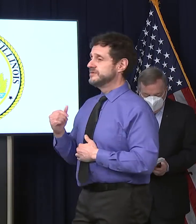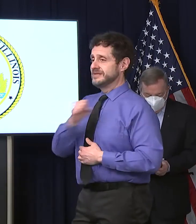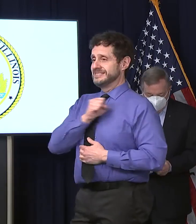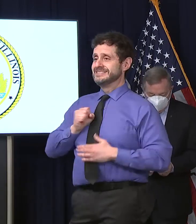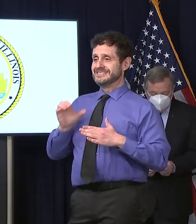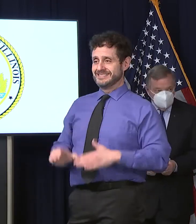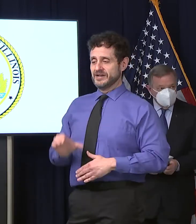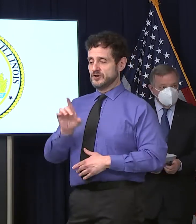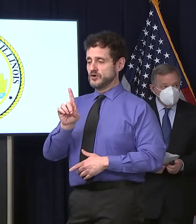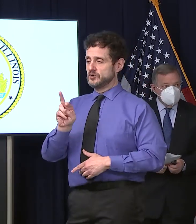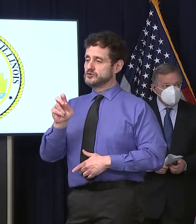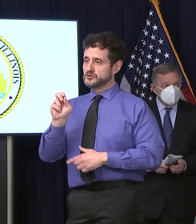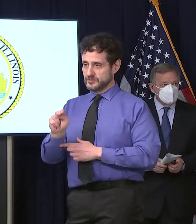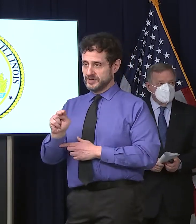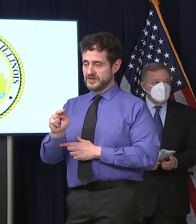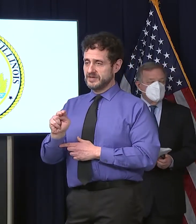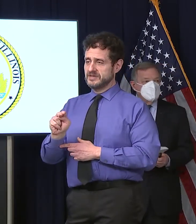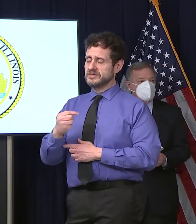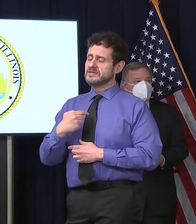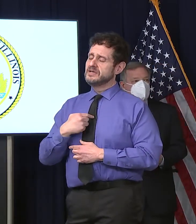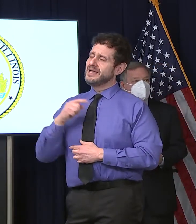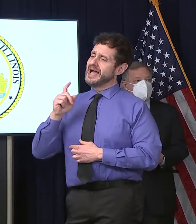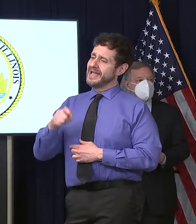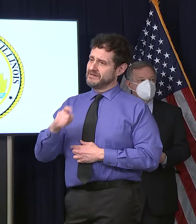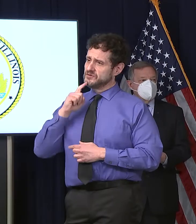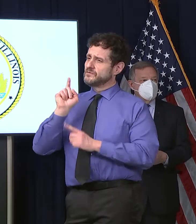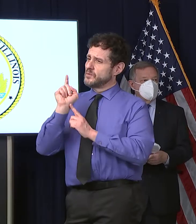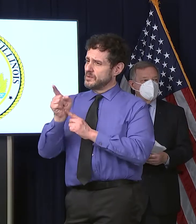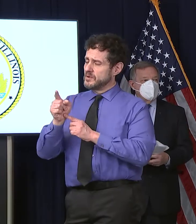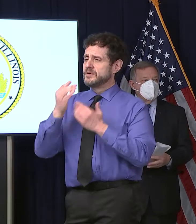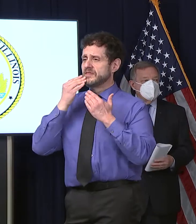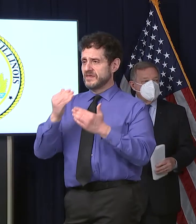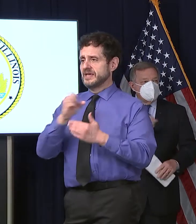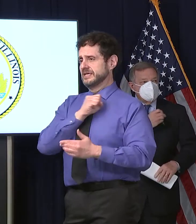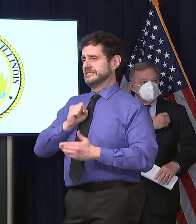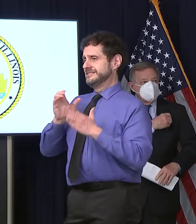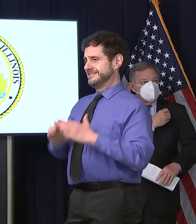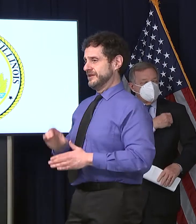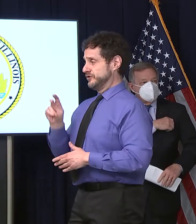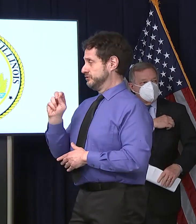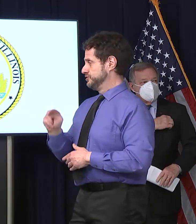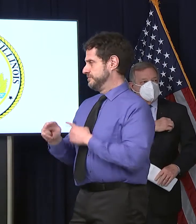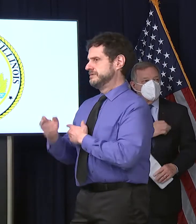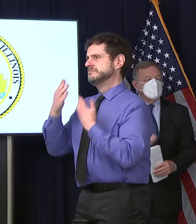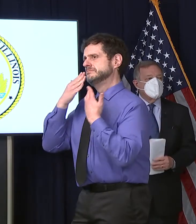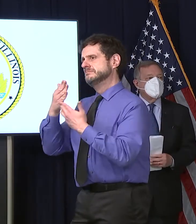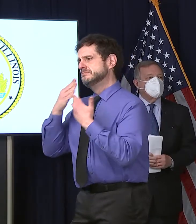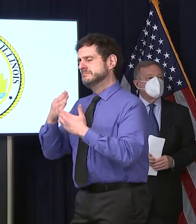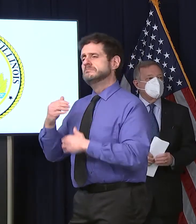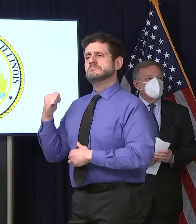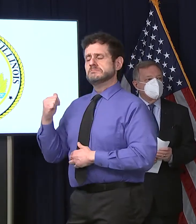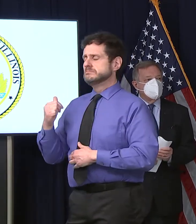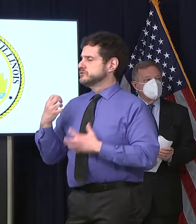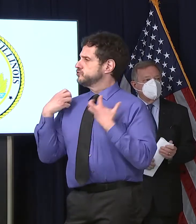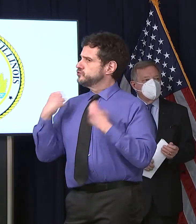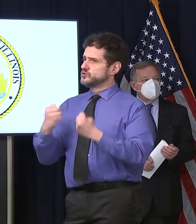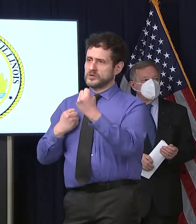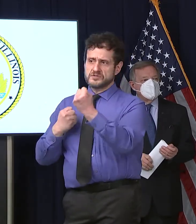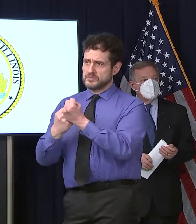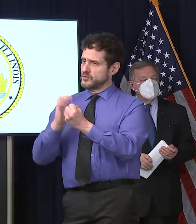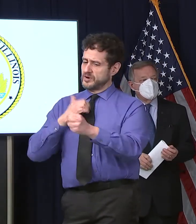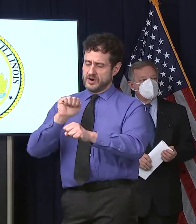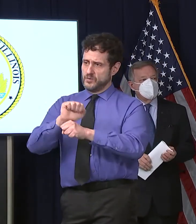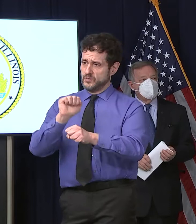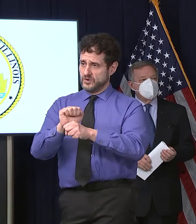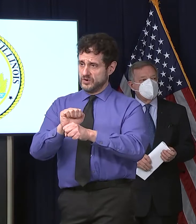Senator Durbin. And I have to take a moment here to thank Senator Durbin. He was strongly supportive of our